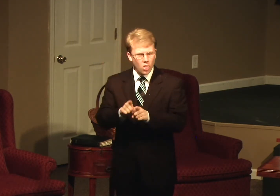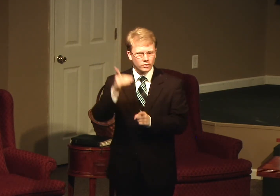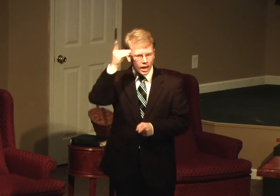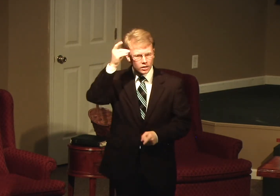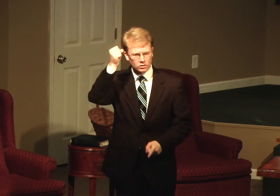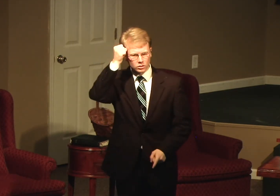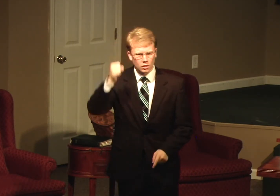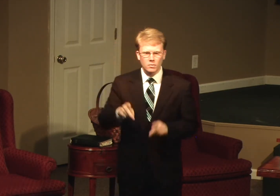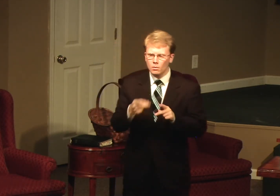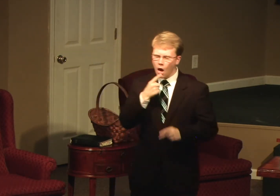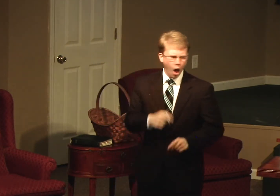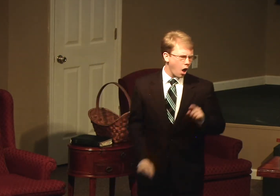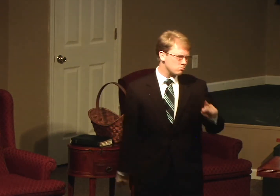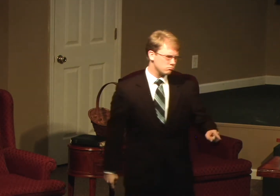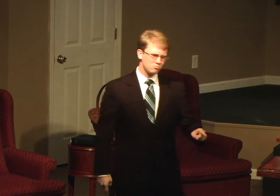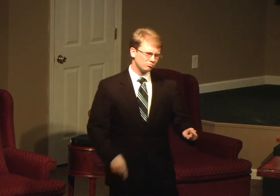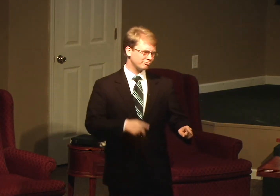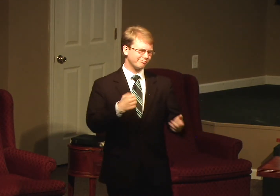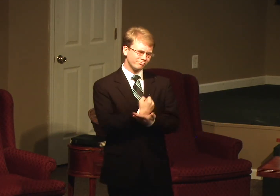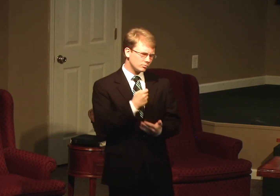My brother, this is his sign name.